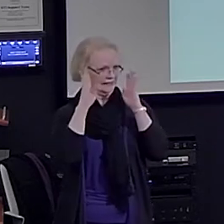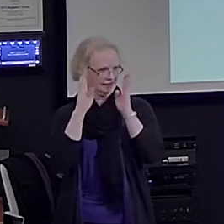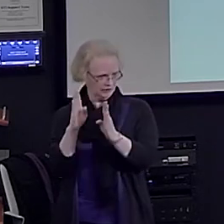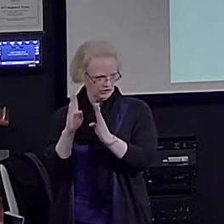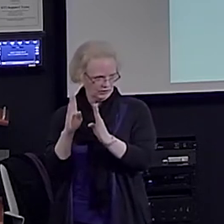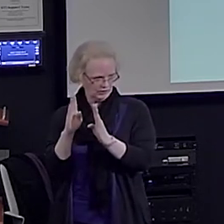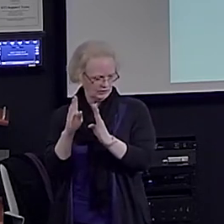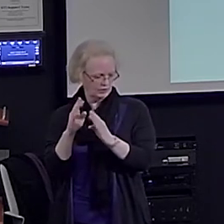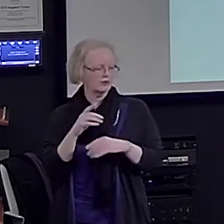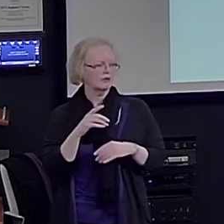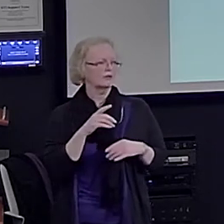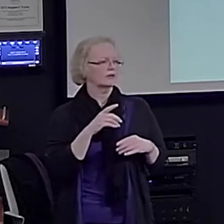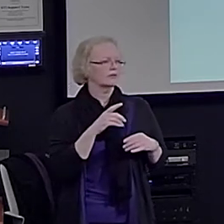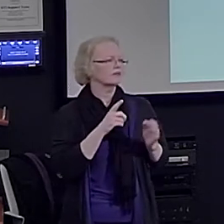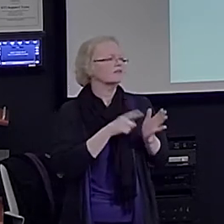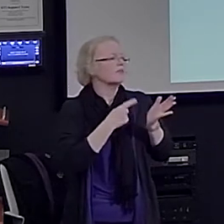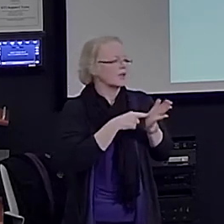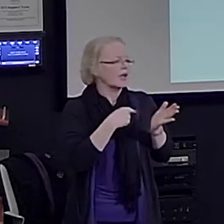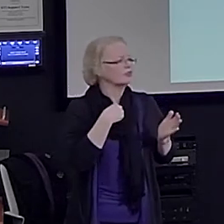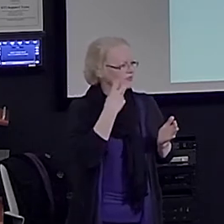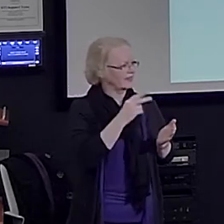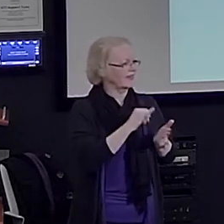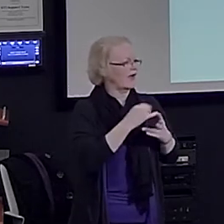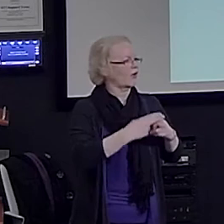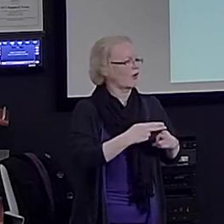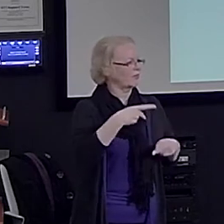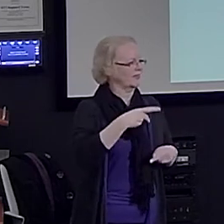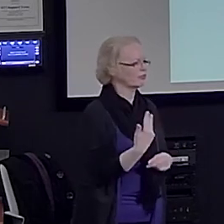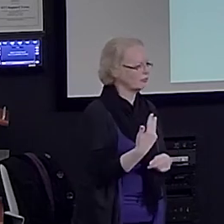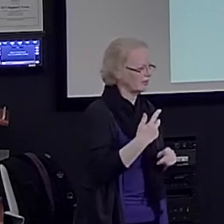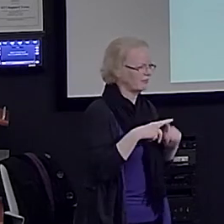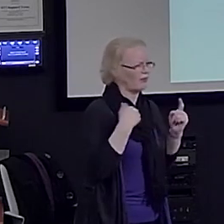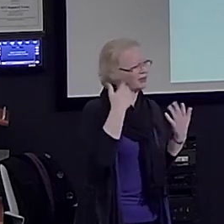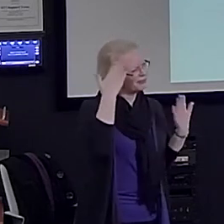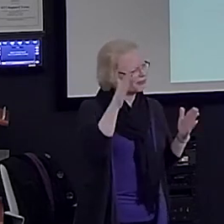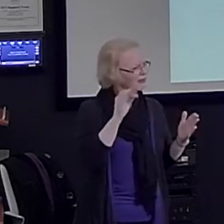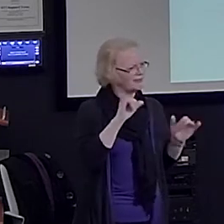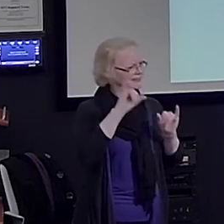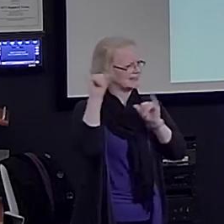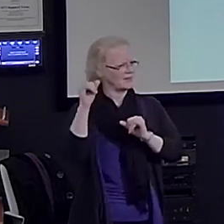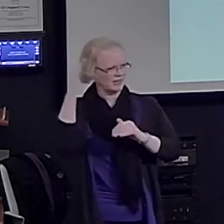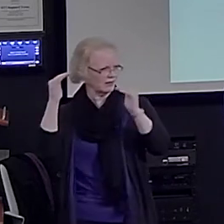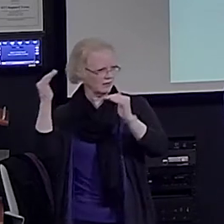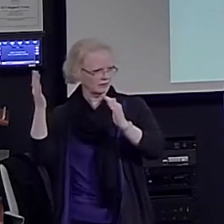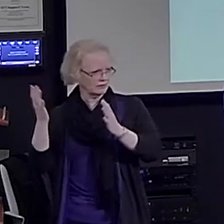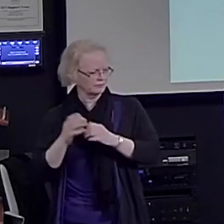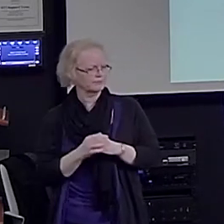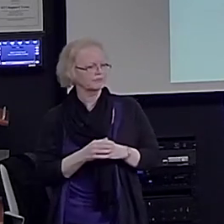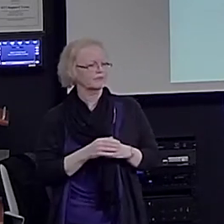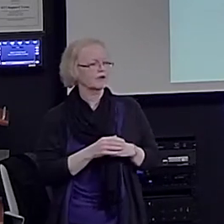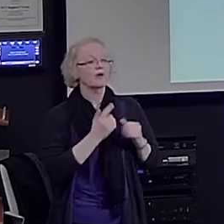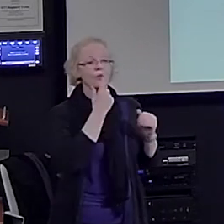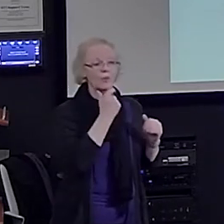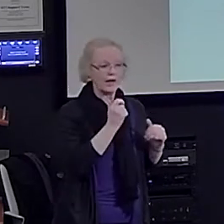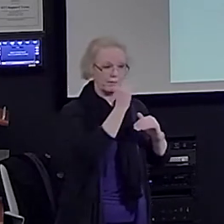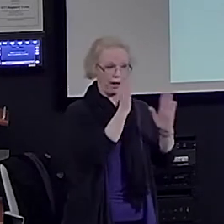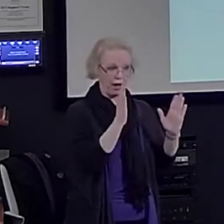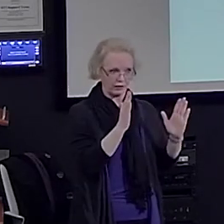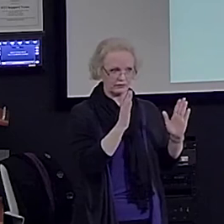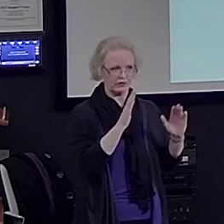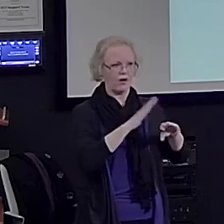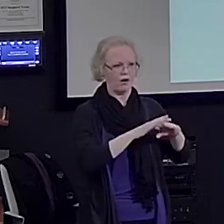sometimes you'll see it is called p3 but we don't know if it's the same as in adults and the red boxes around